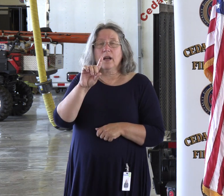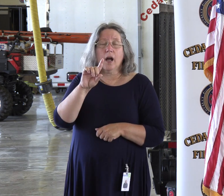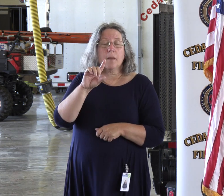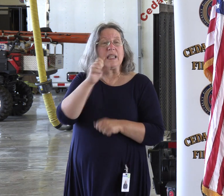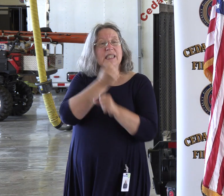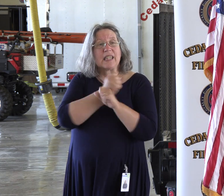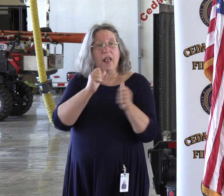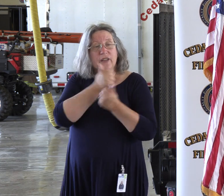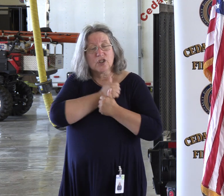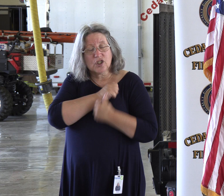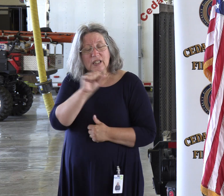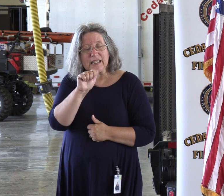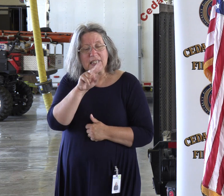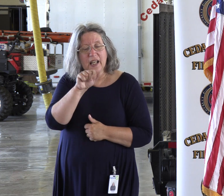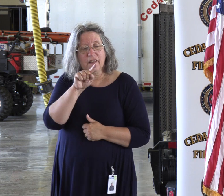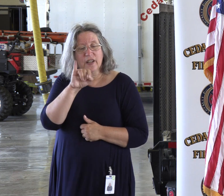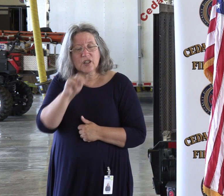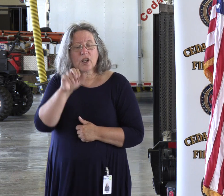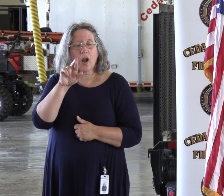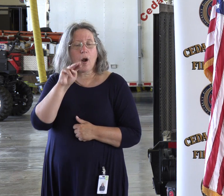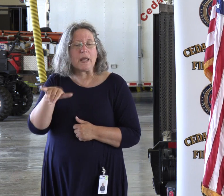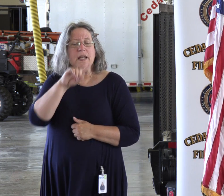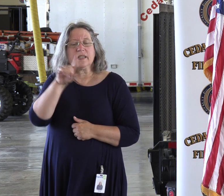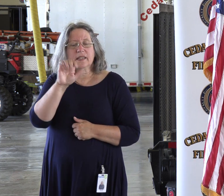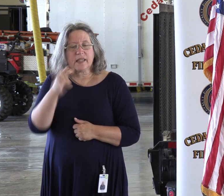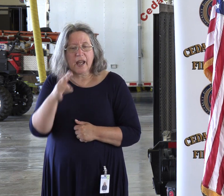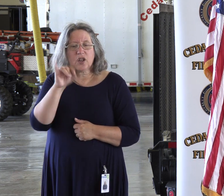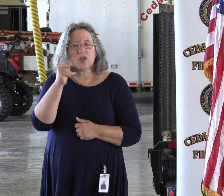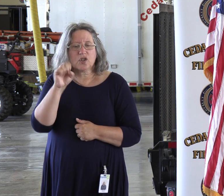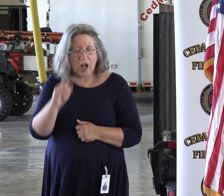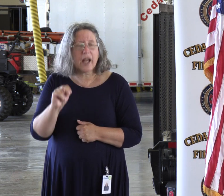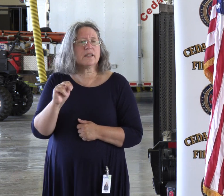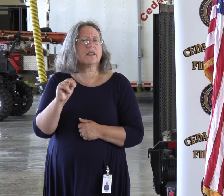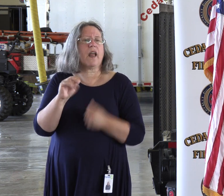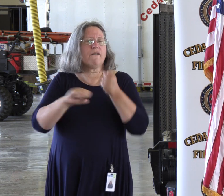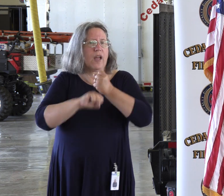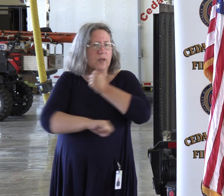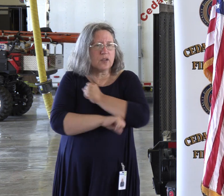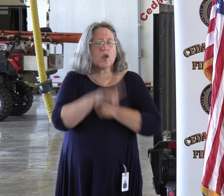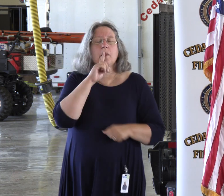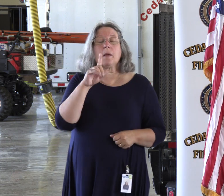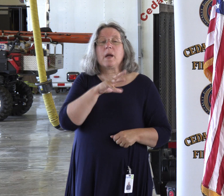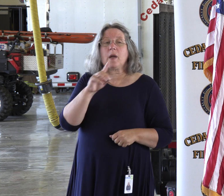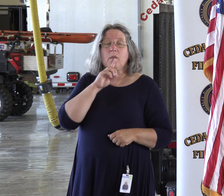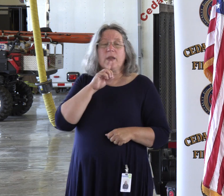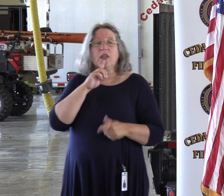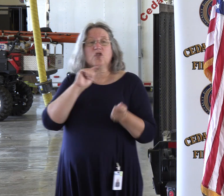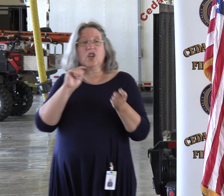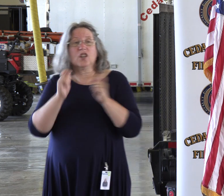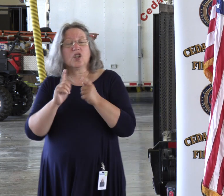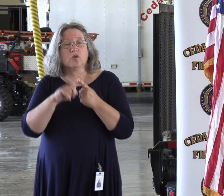Foundation, and other community and state volunteer organizations as we move towards a transition of food services